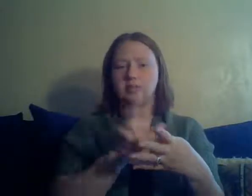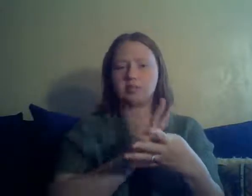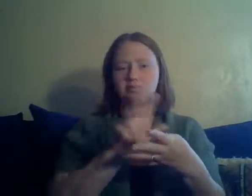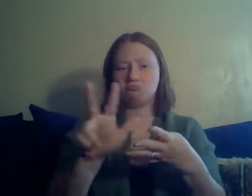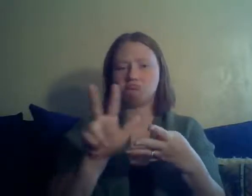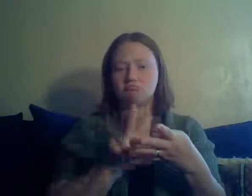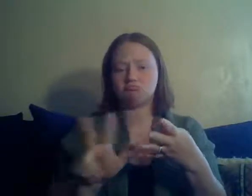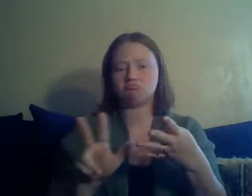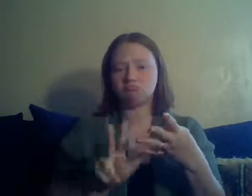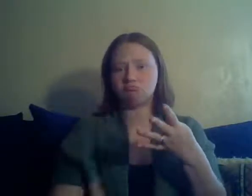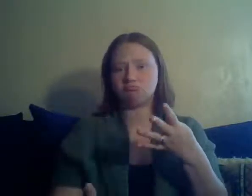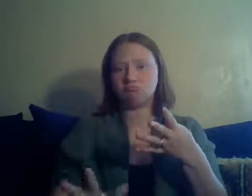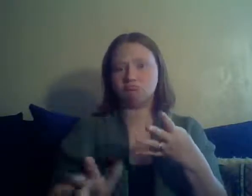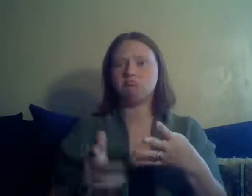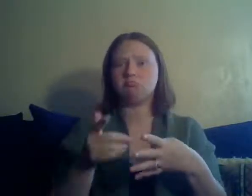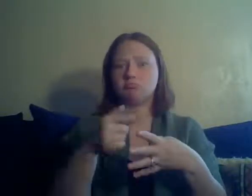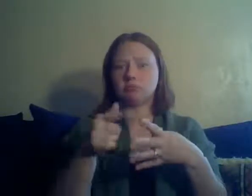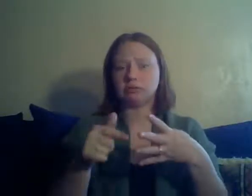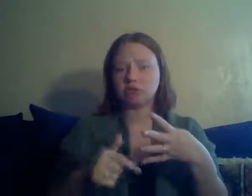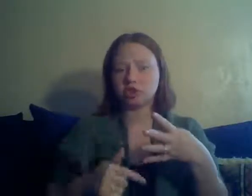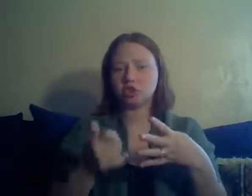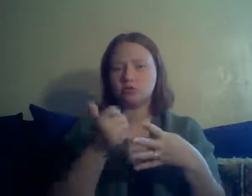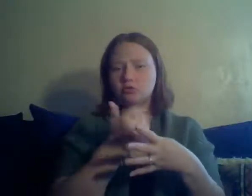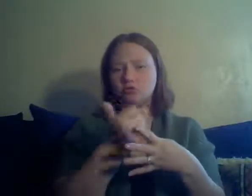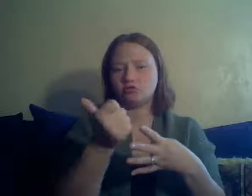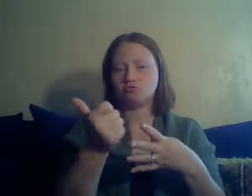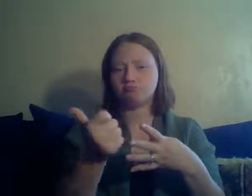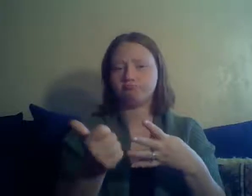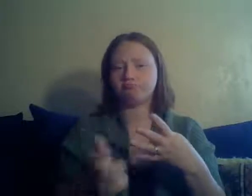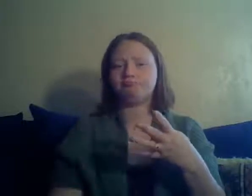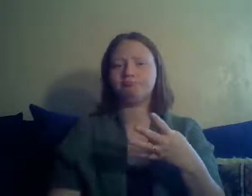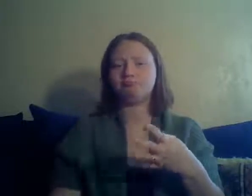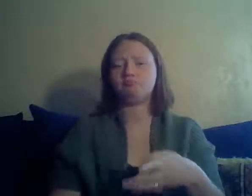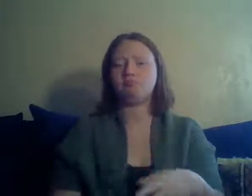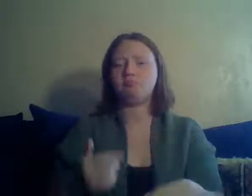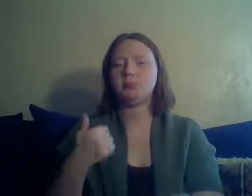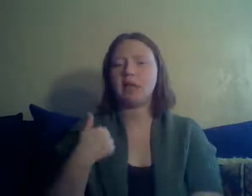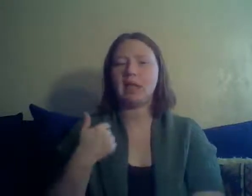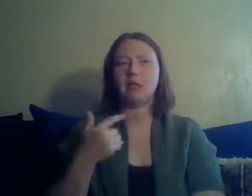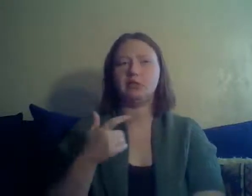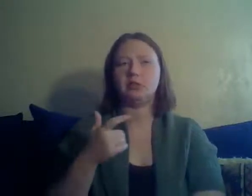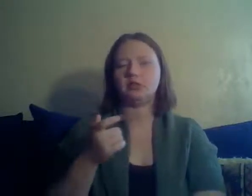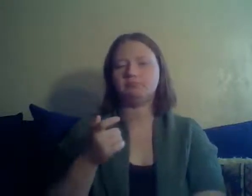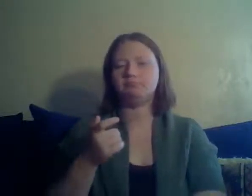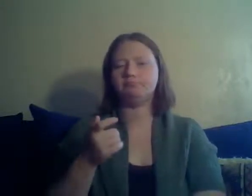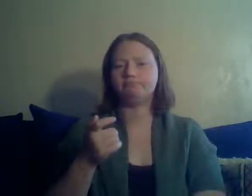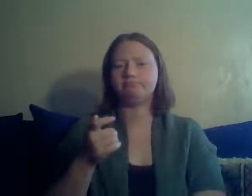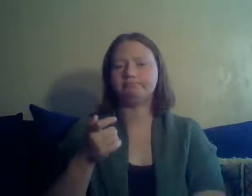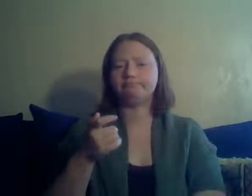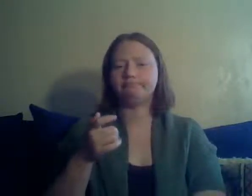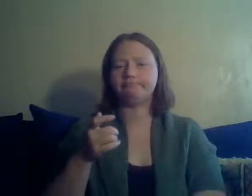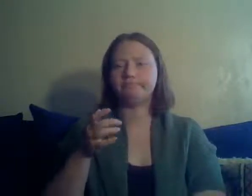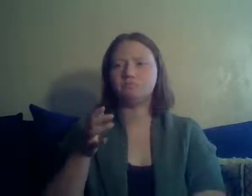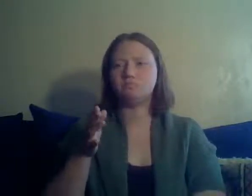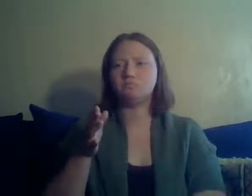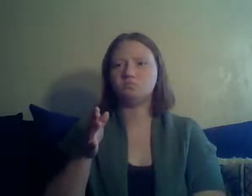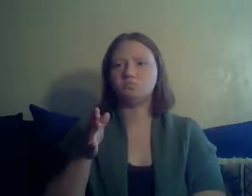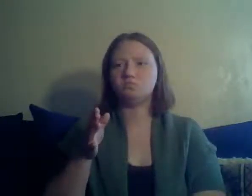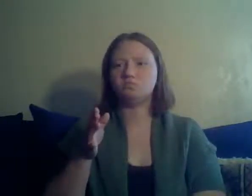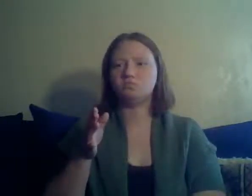guest speaker come to class from each of those areas and do a little mini lecture on some important content that